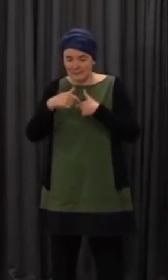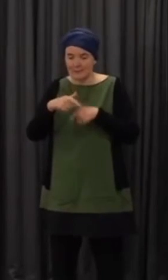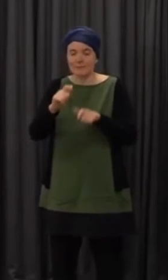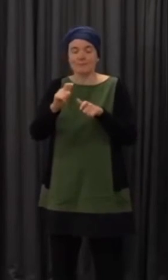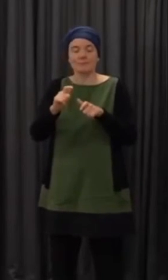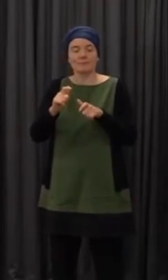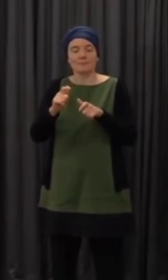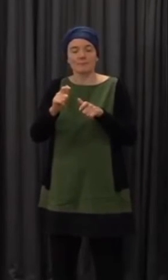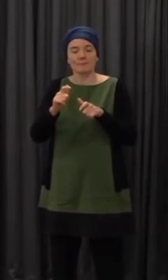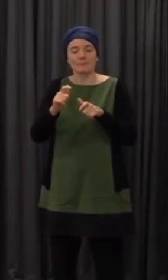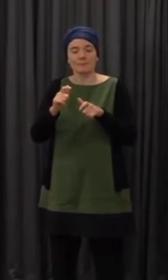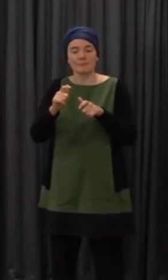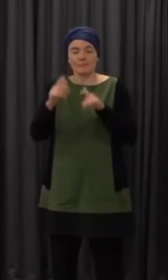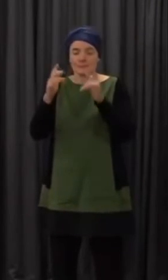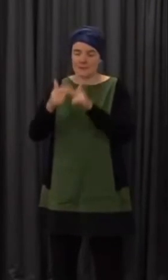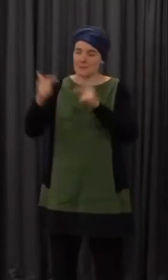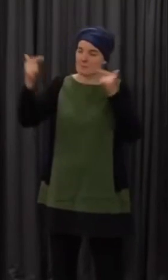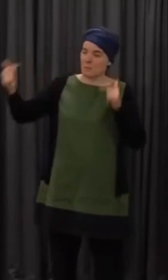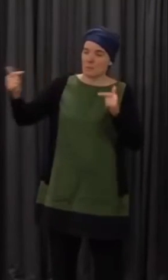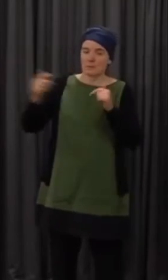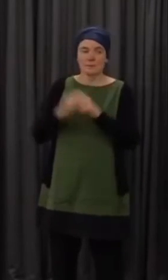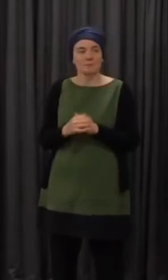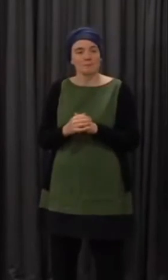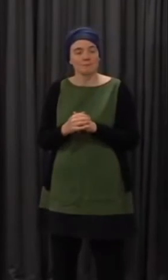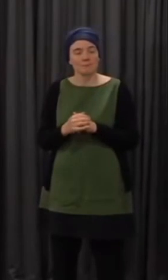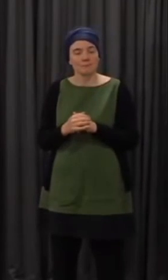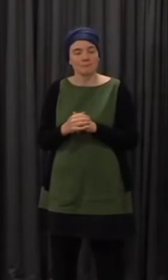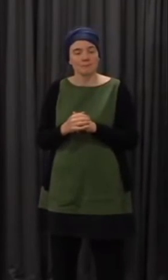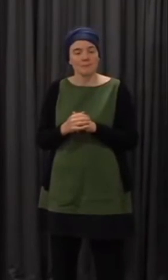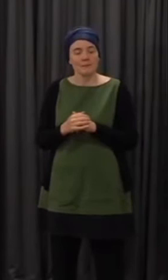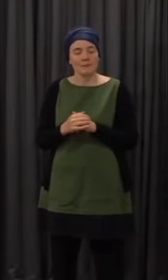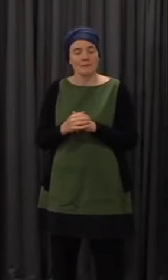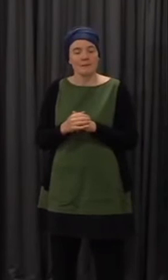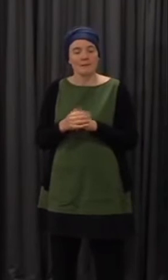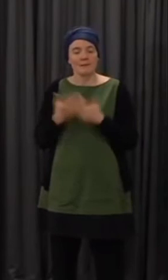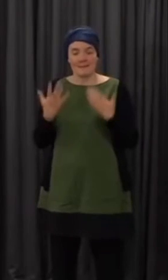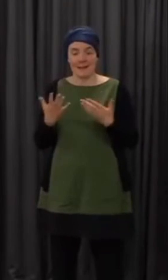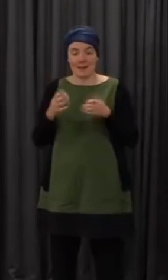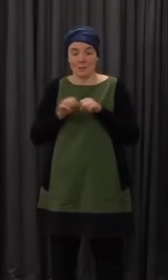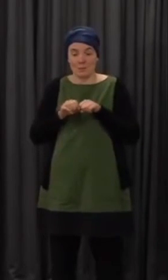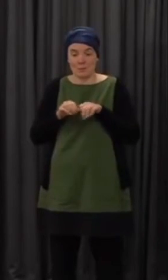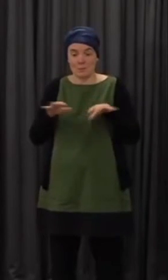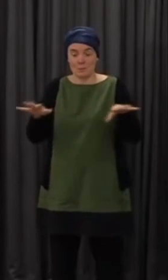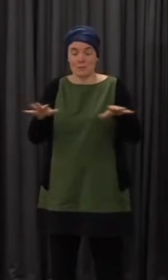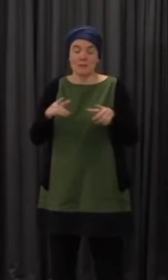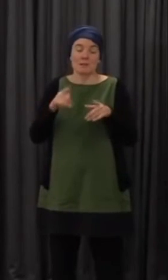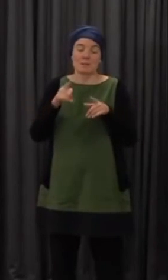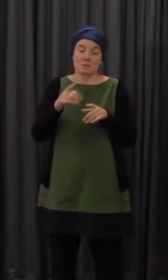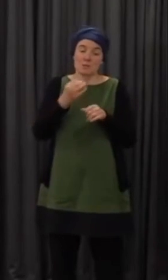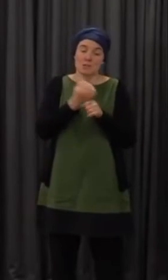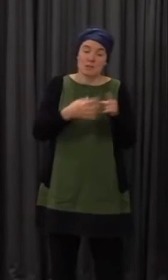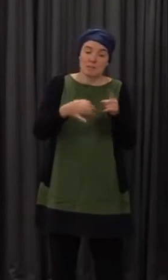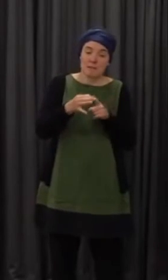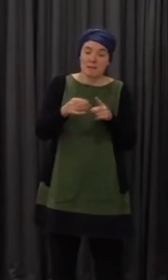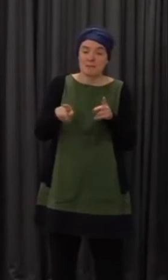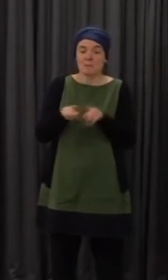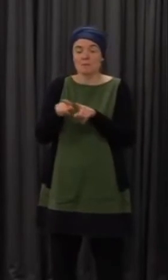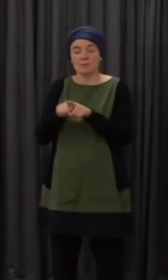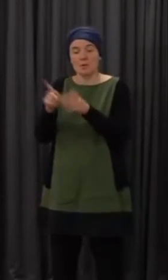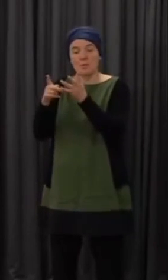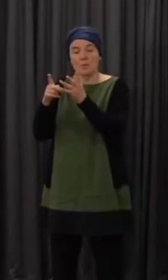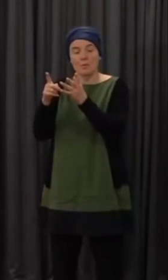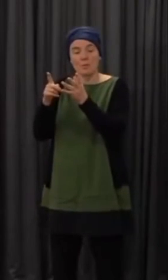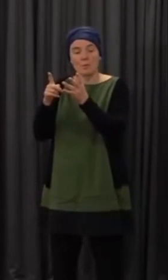take place in that remote way. And we've extended all of that now, not just to GP surgeries, but to outpatient